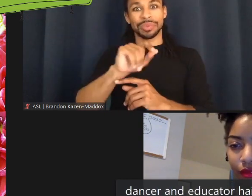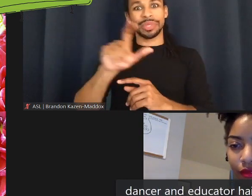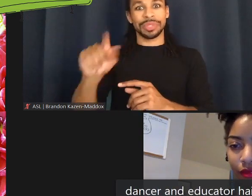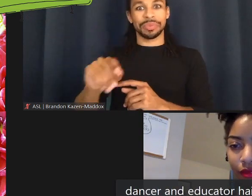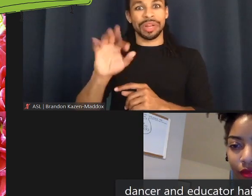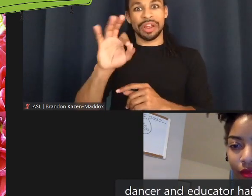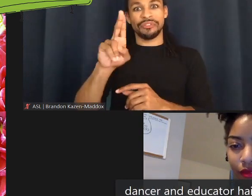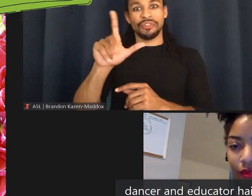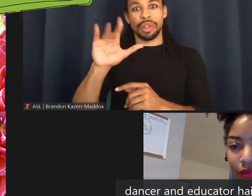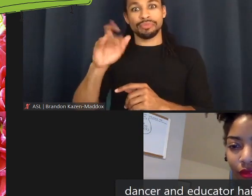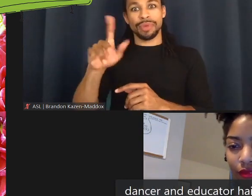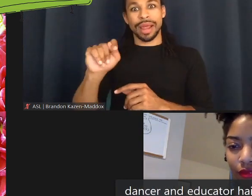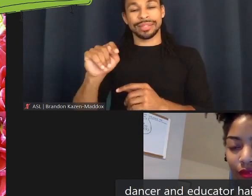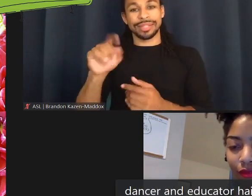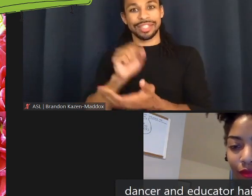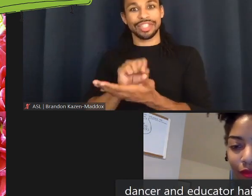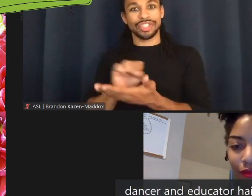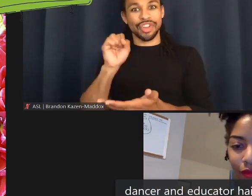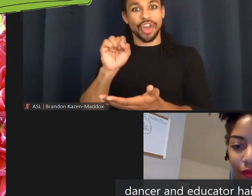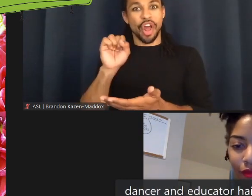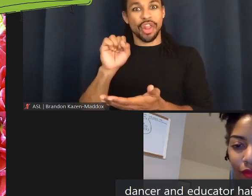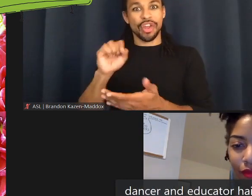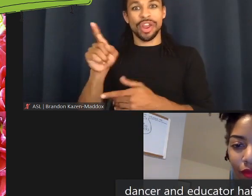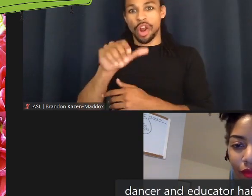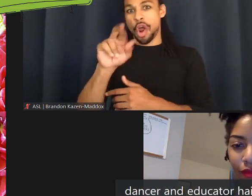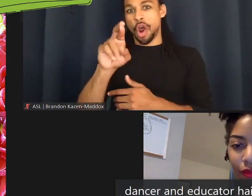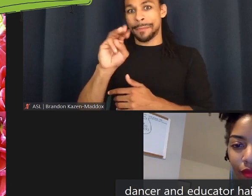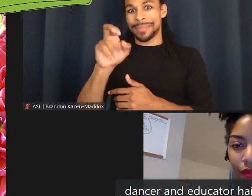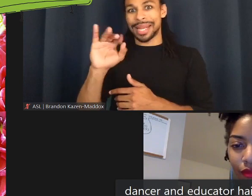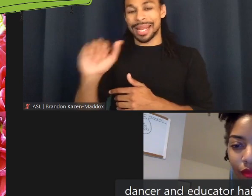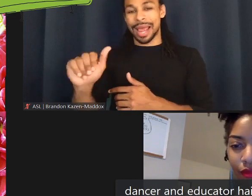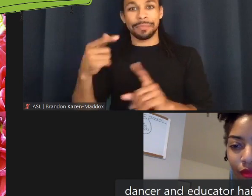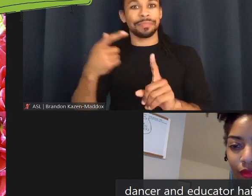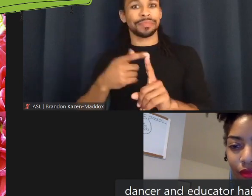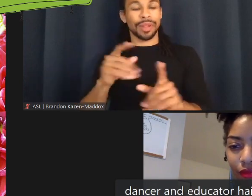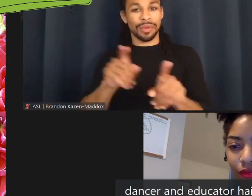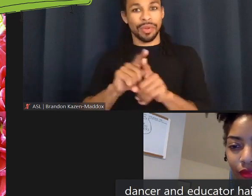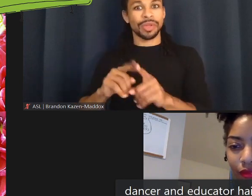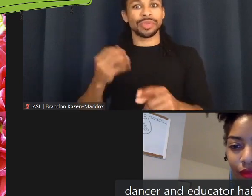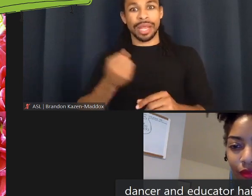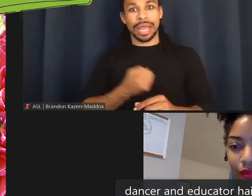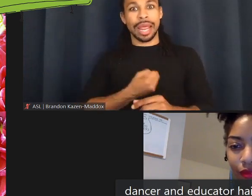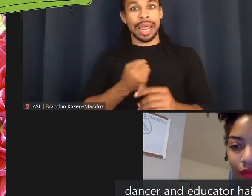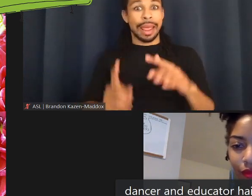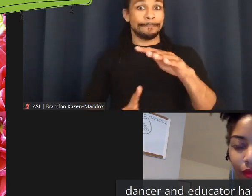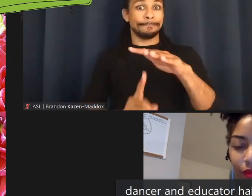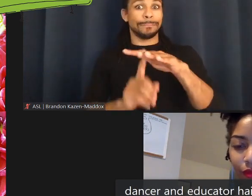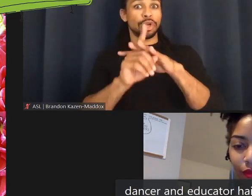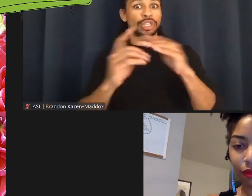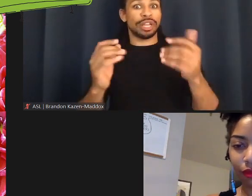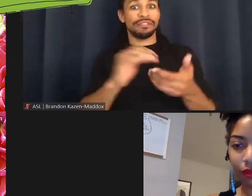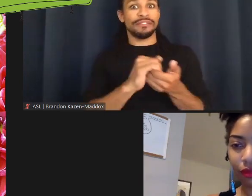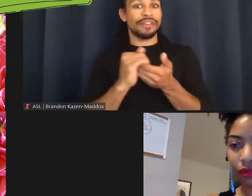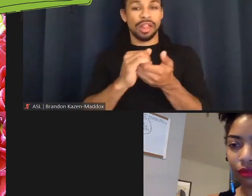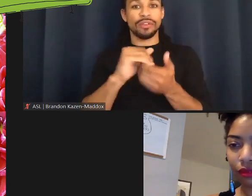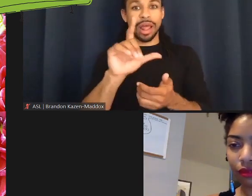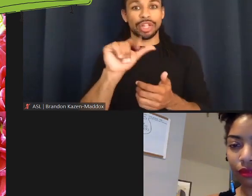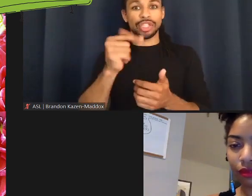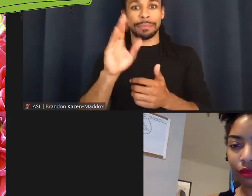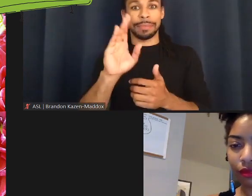a 2017 Lambda Literary Emerging LGBTQ Voices Fellow in Poetry, and a finalist for the